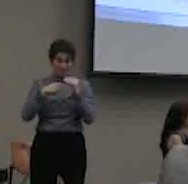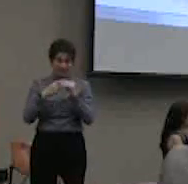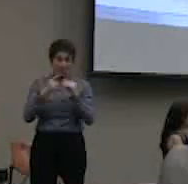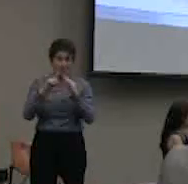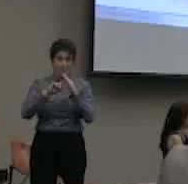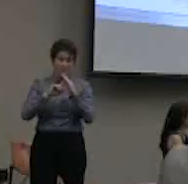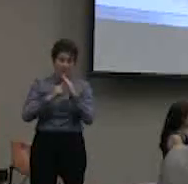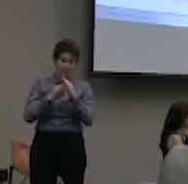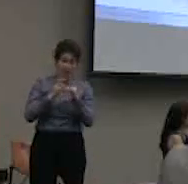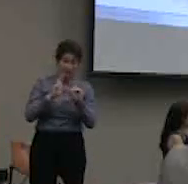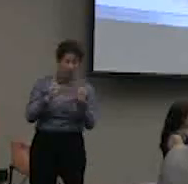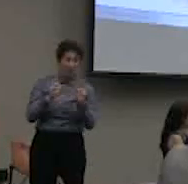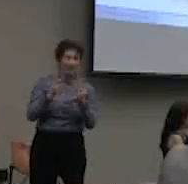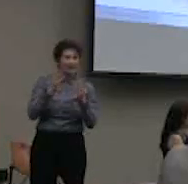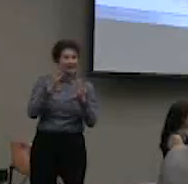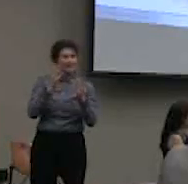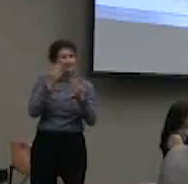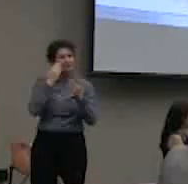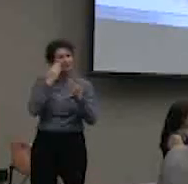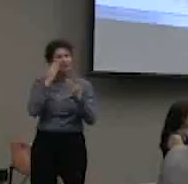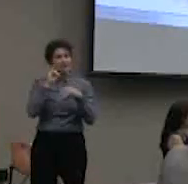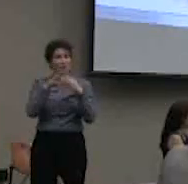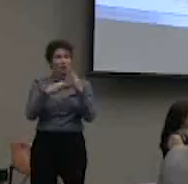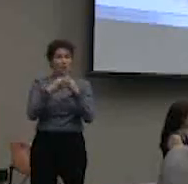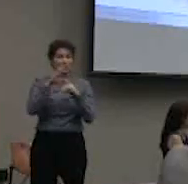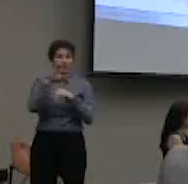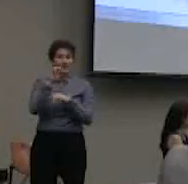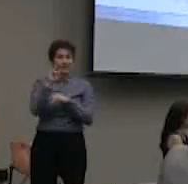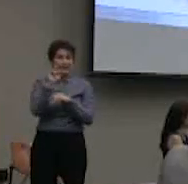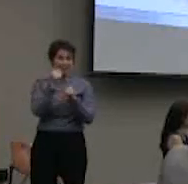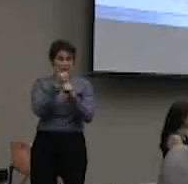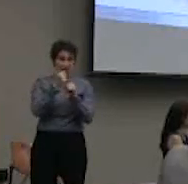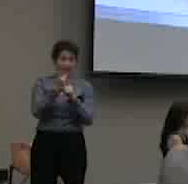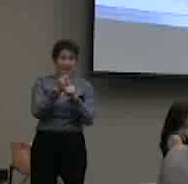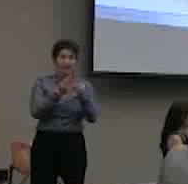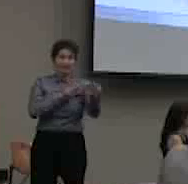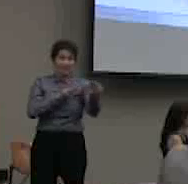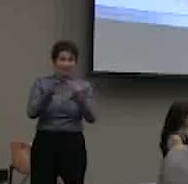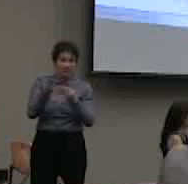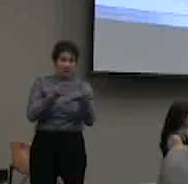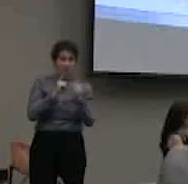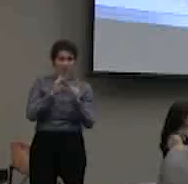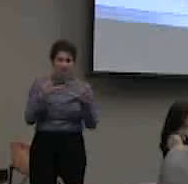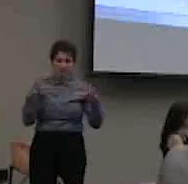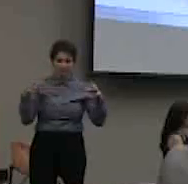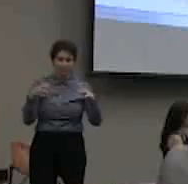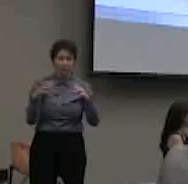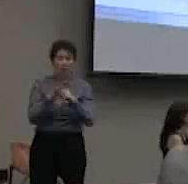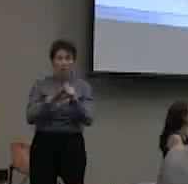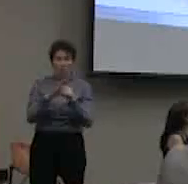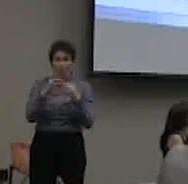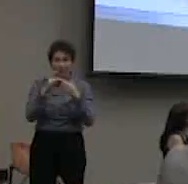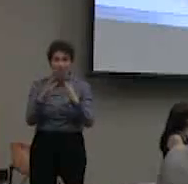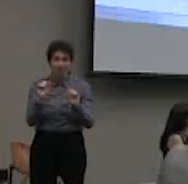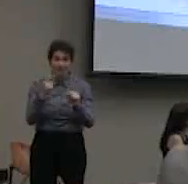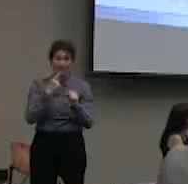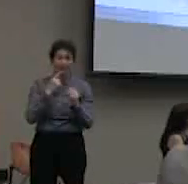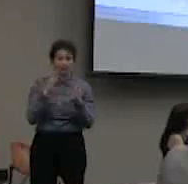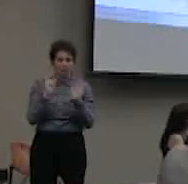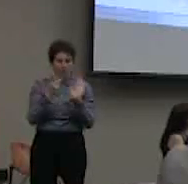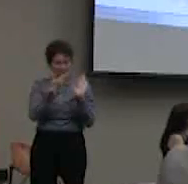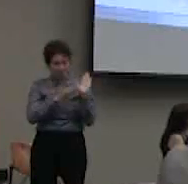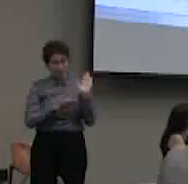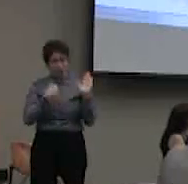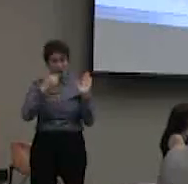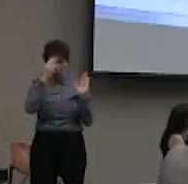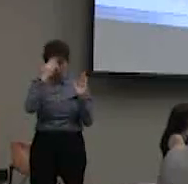things, though, is in a world where Cindy is facilitating a group of local leaders to say, here's what we know about